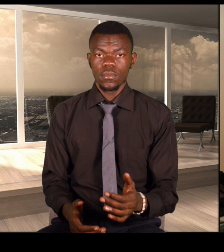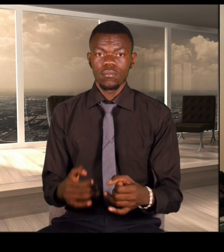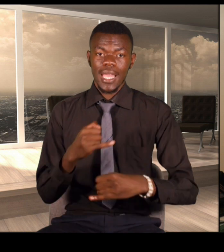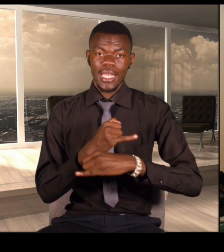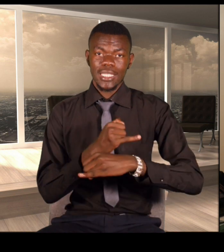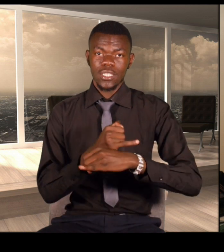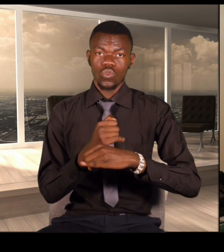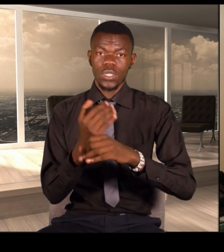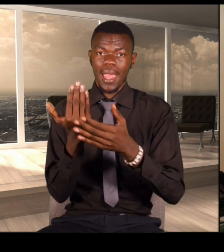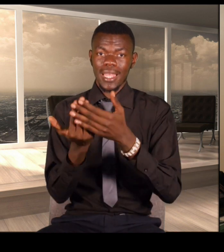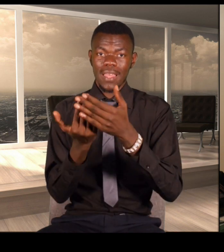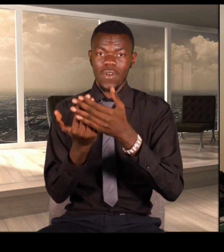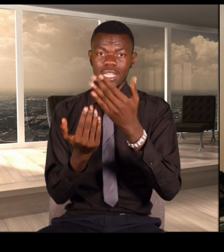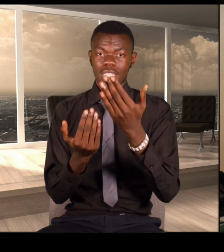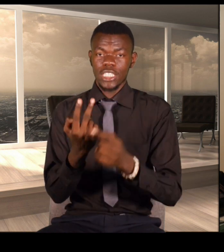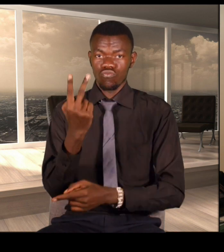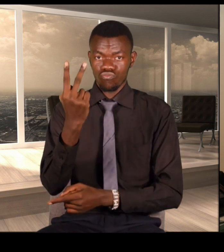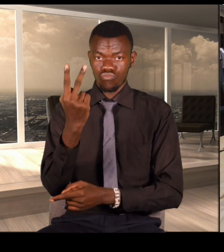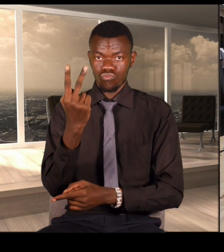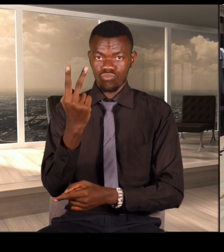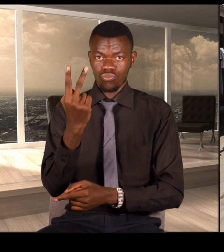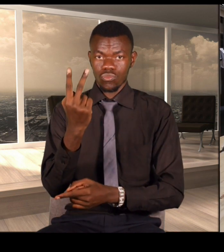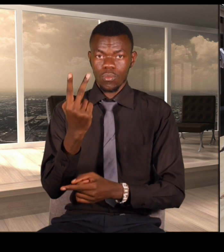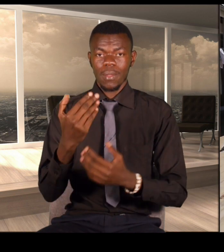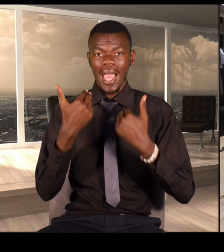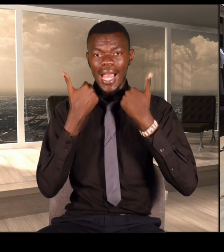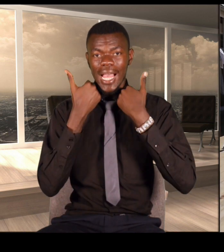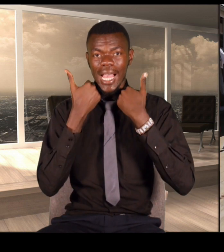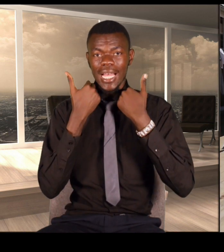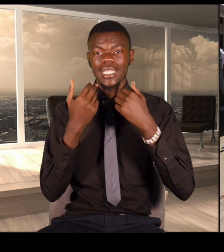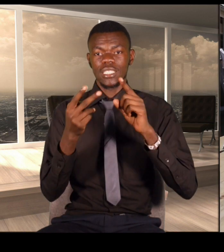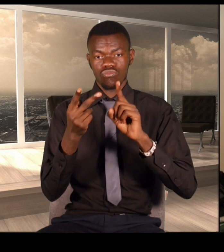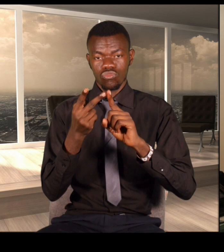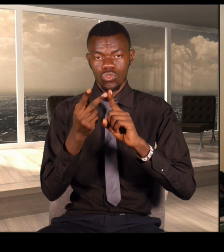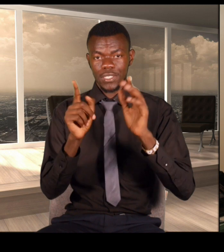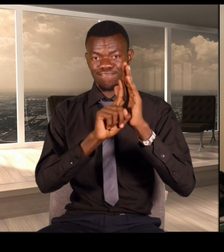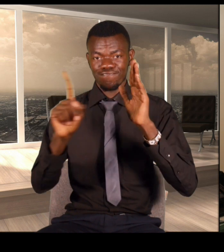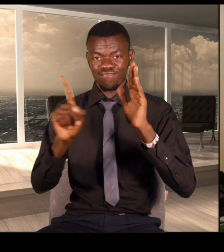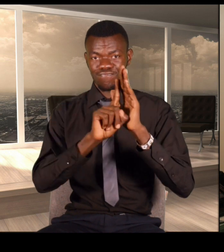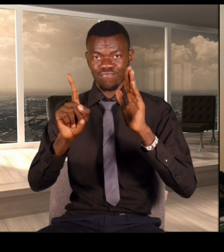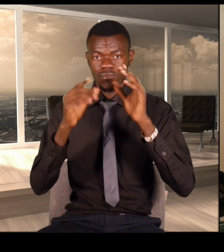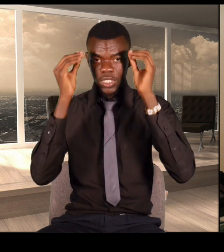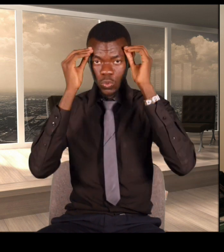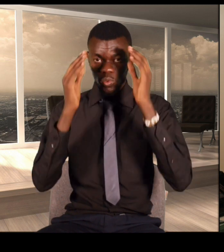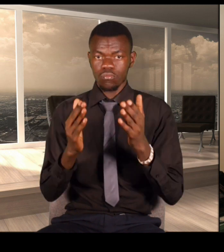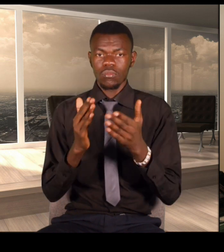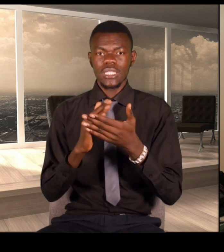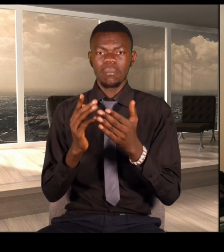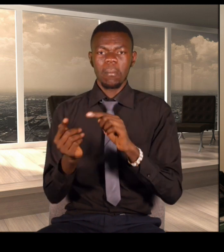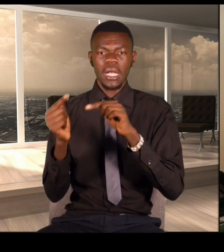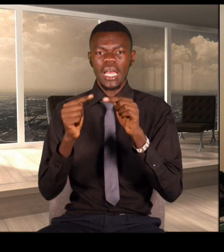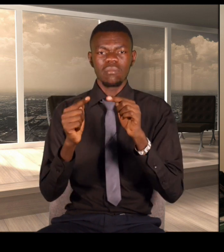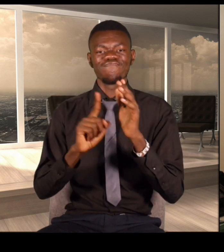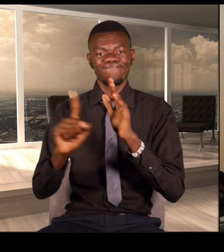The institute caters for both residential and day scholar students.